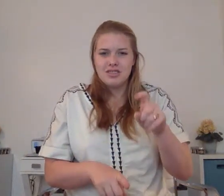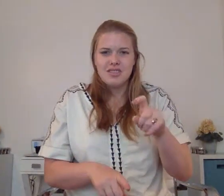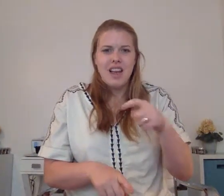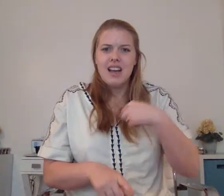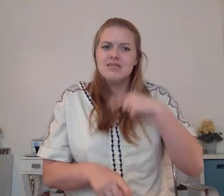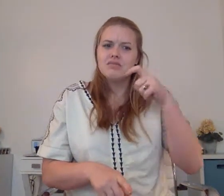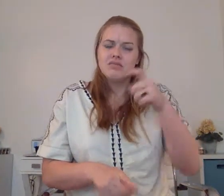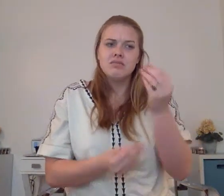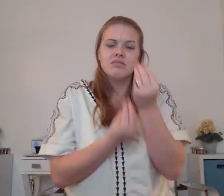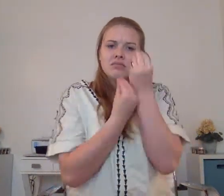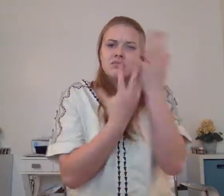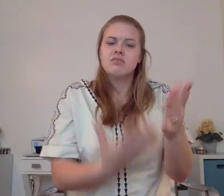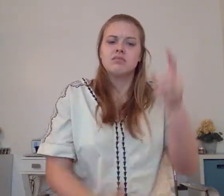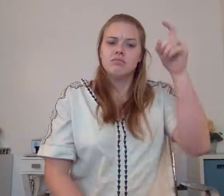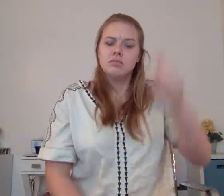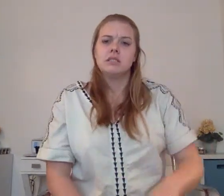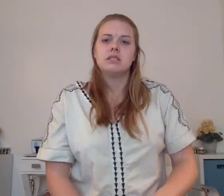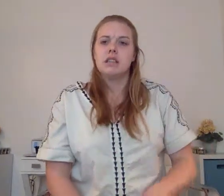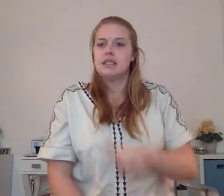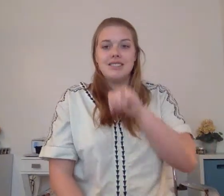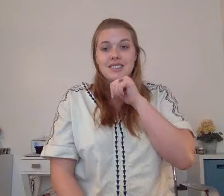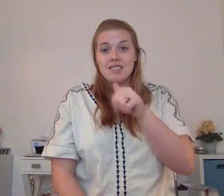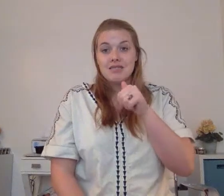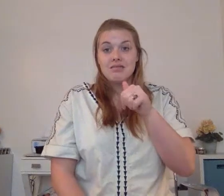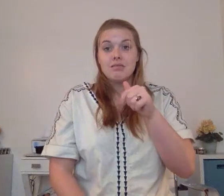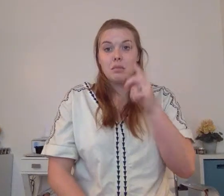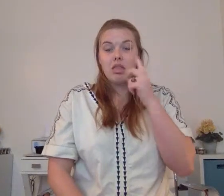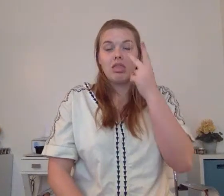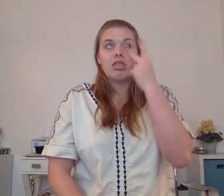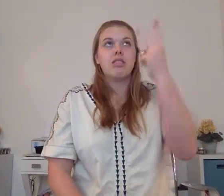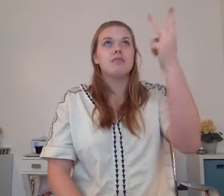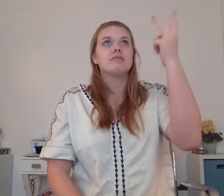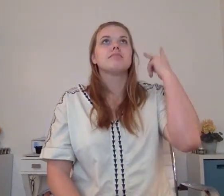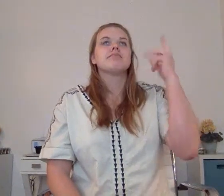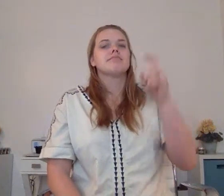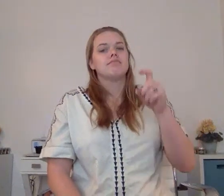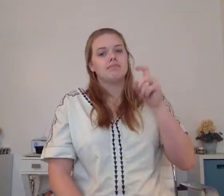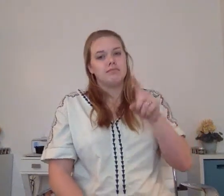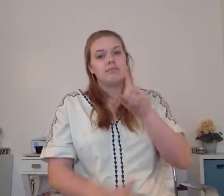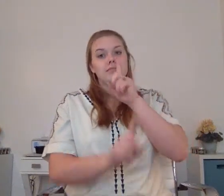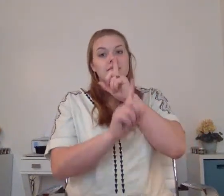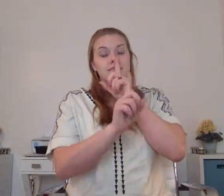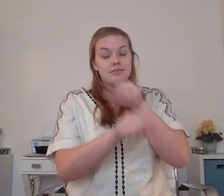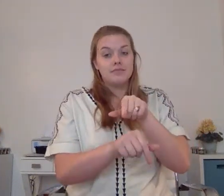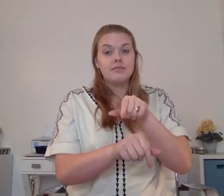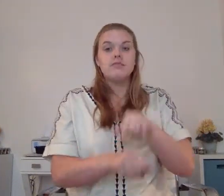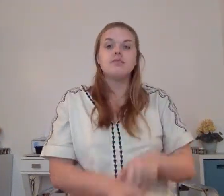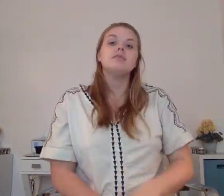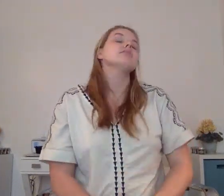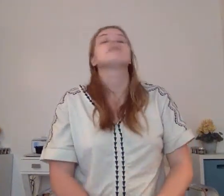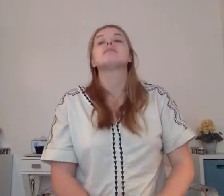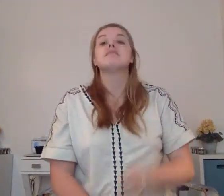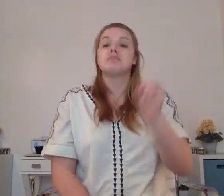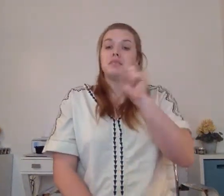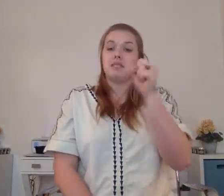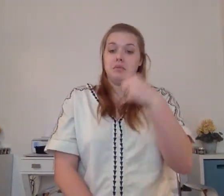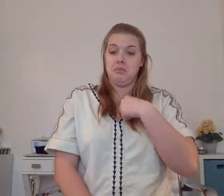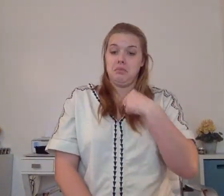talk today with the answer that I was not able to give on that day. Yes, I can taste words. Sometimes, that is,